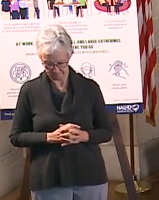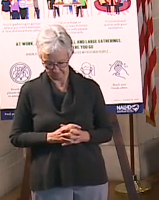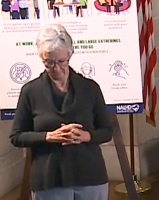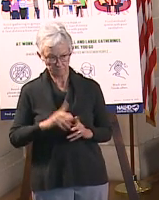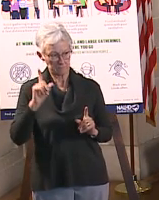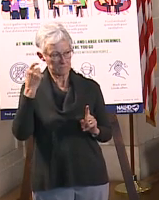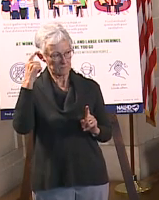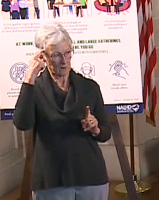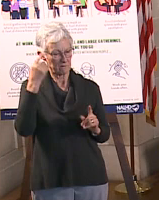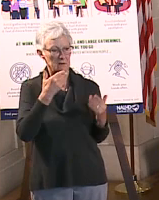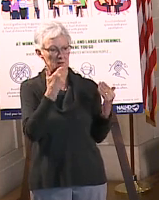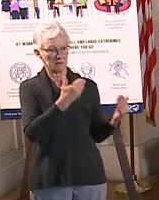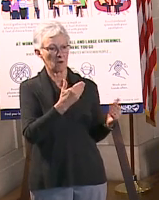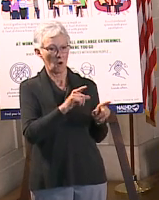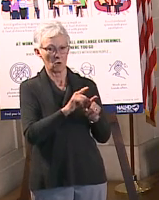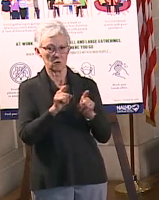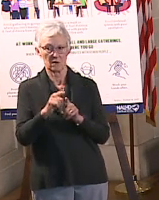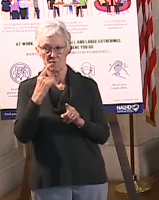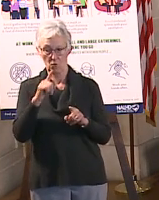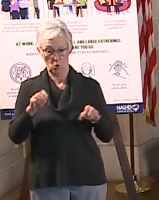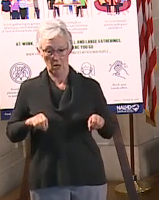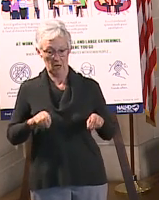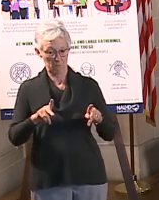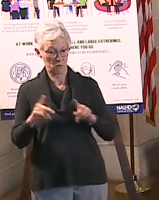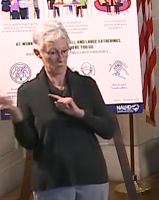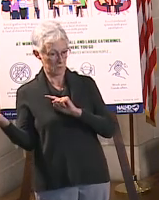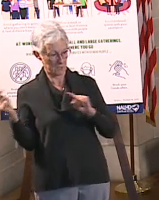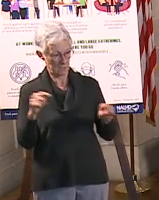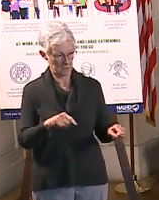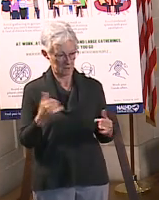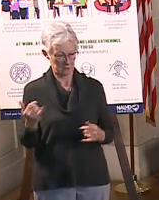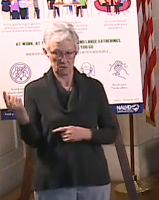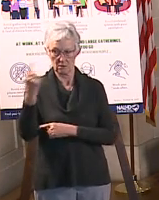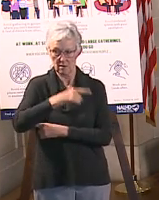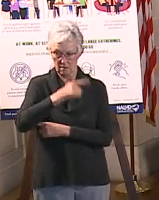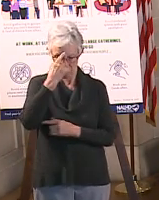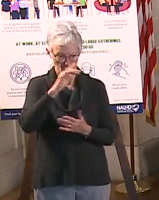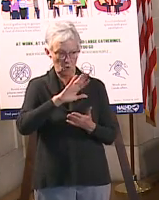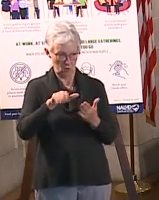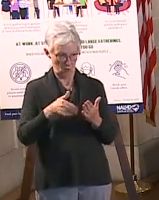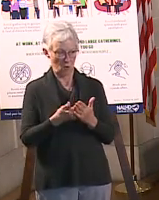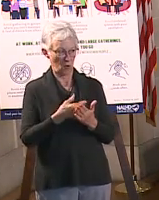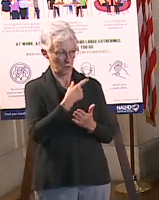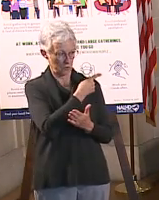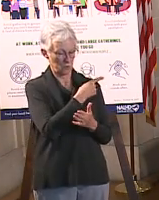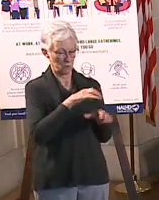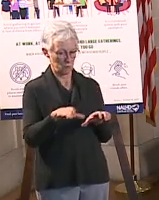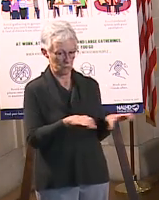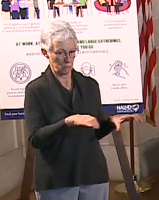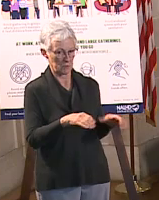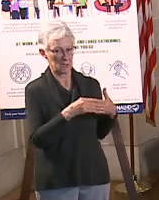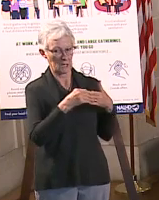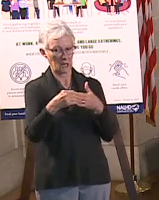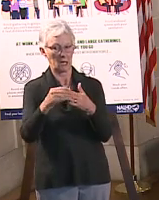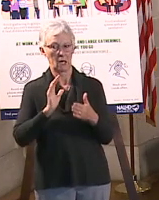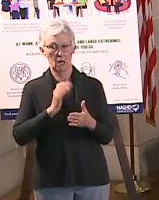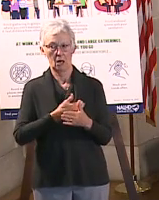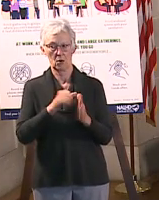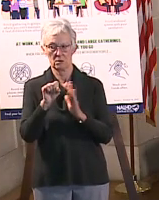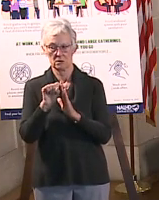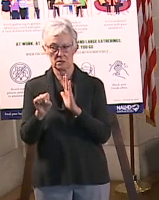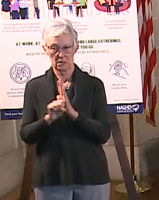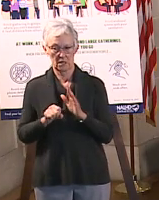Governor Ricketts, thank you also not only for the opportunity to be here today, but for all that you're doing to help lead our state through these challenging